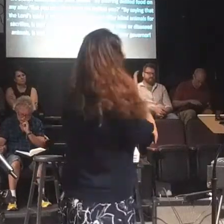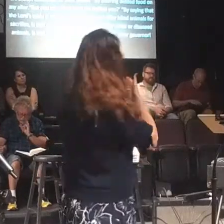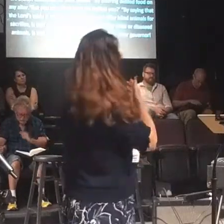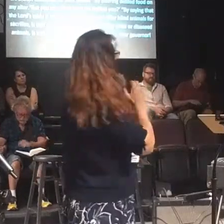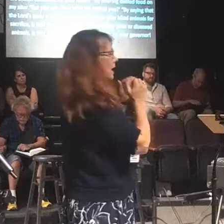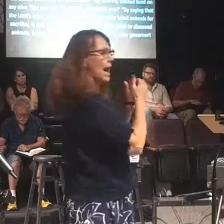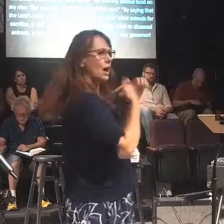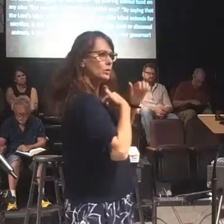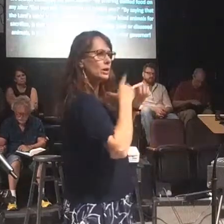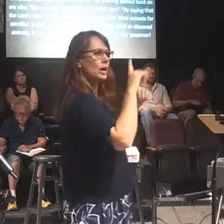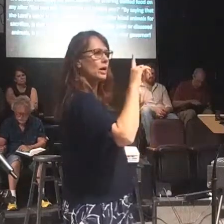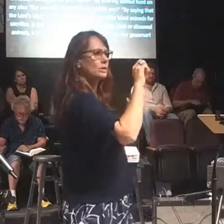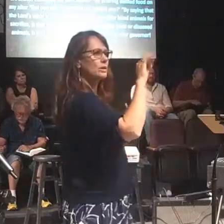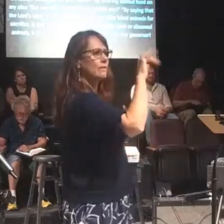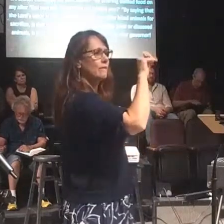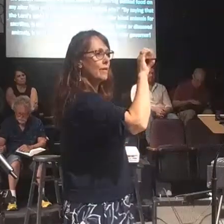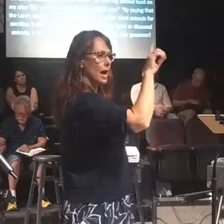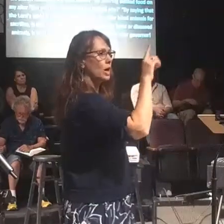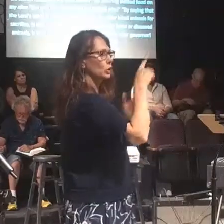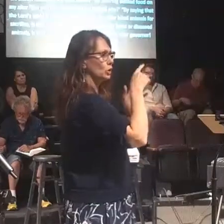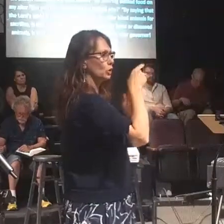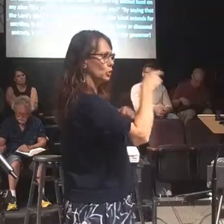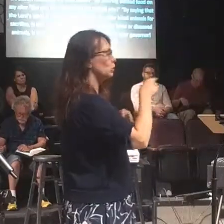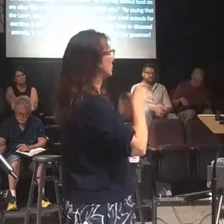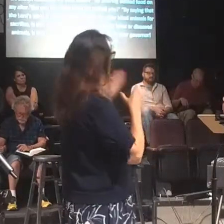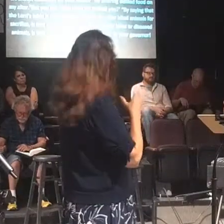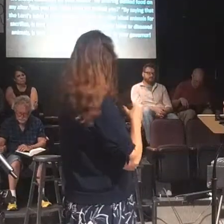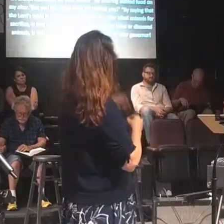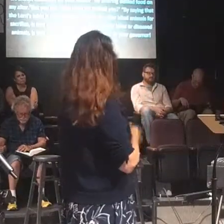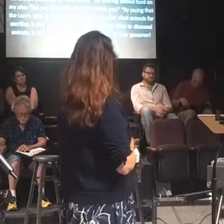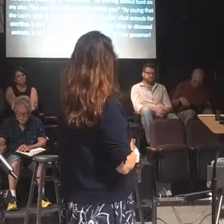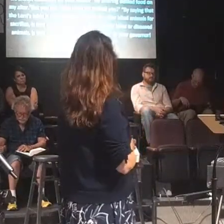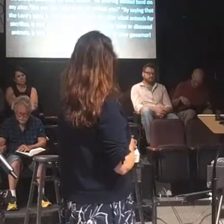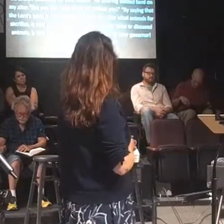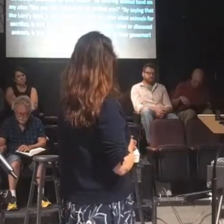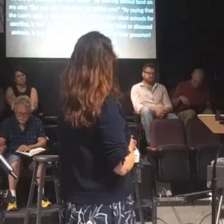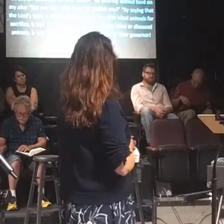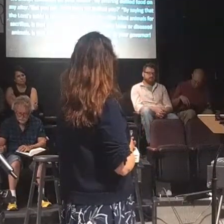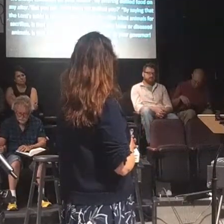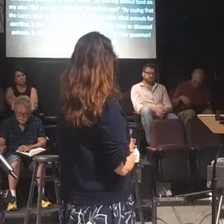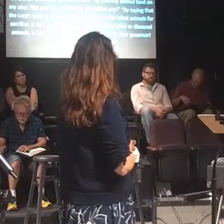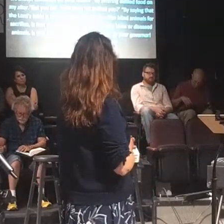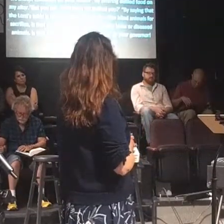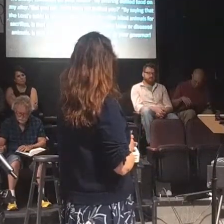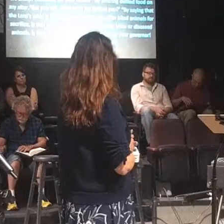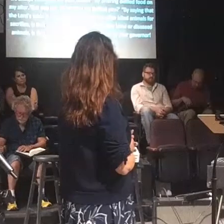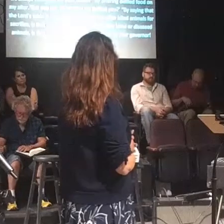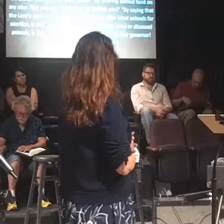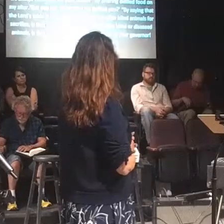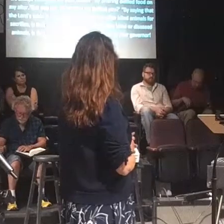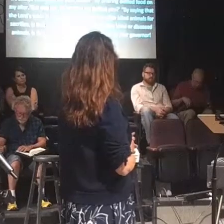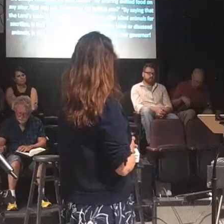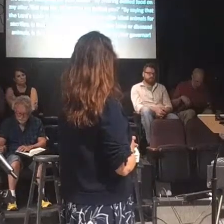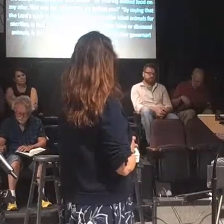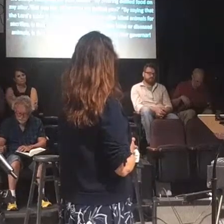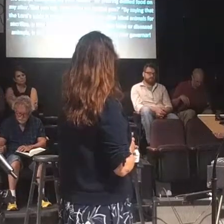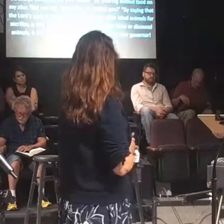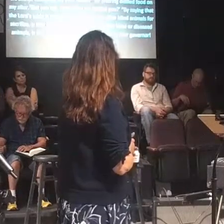By saying that the Lord's table is contemptible when you offer blind animals for sacrifice. Is that not